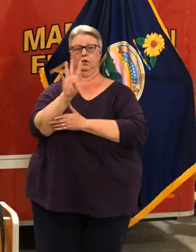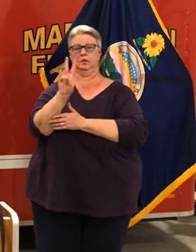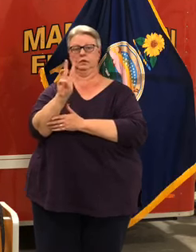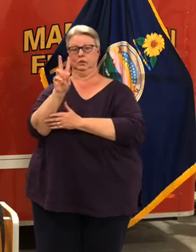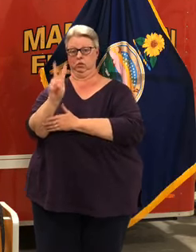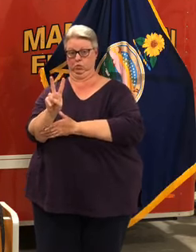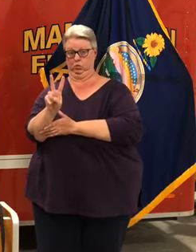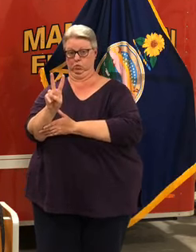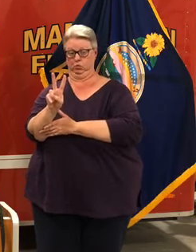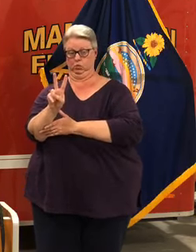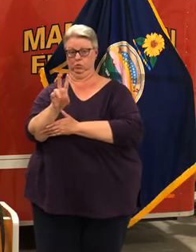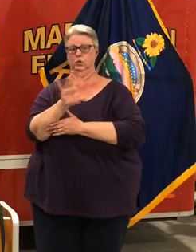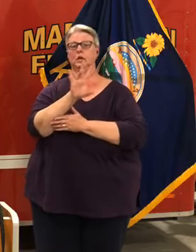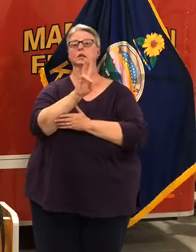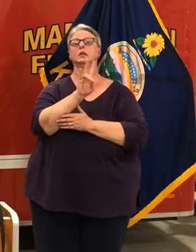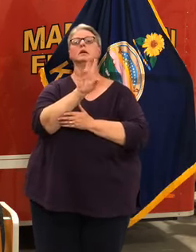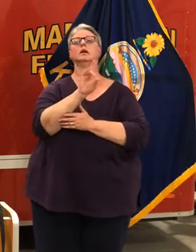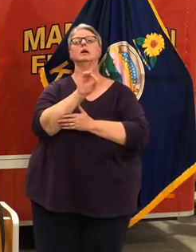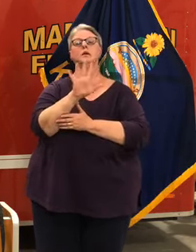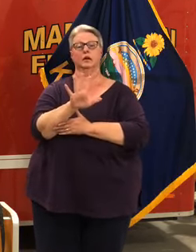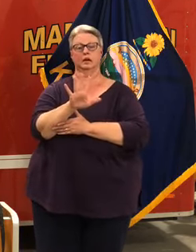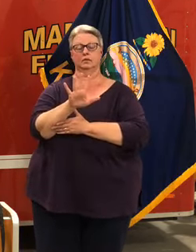785-587-5462. Again, that's